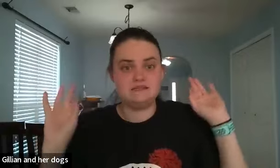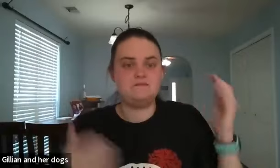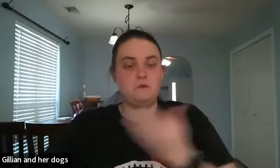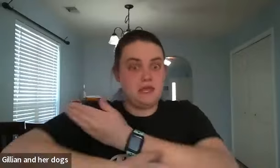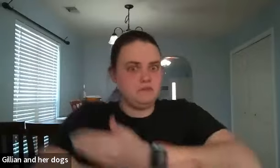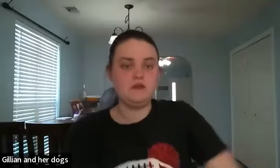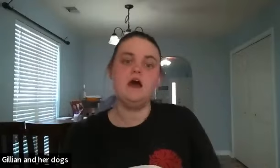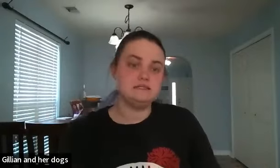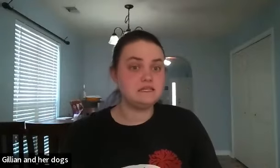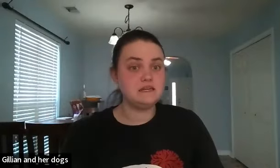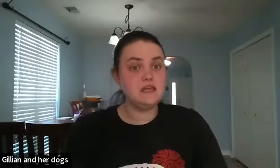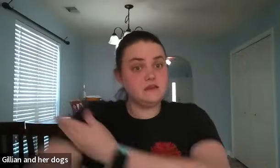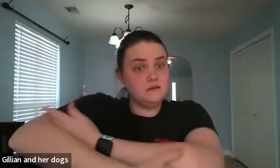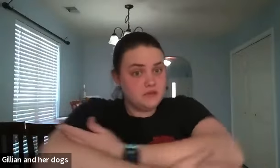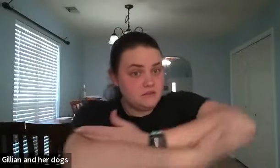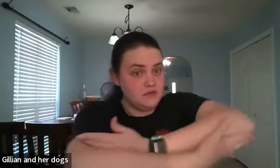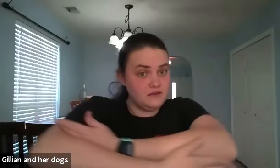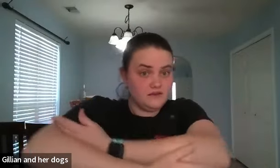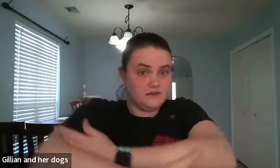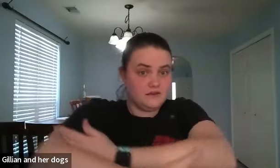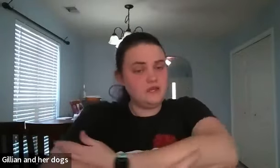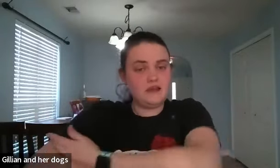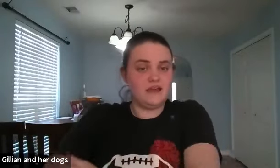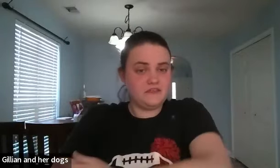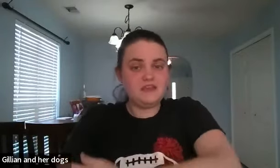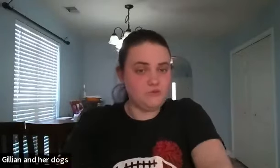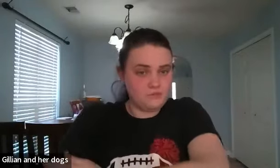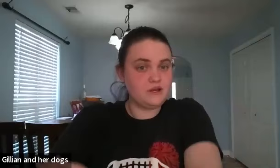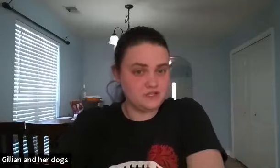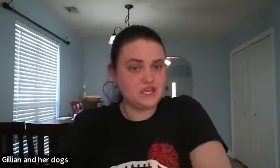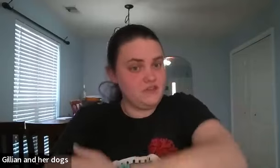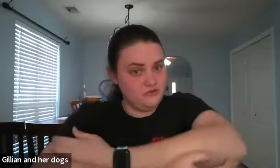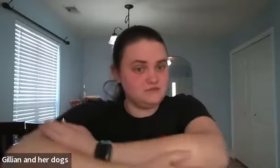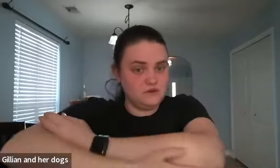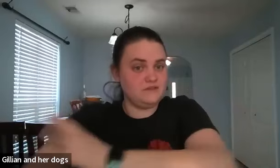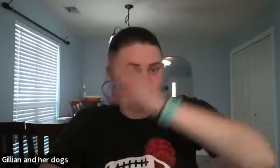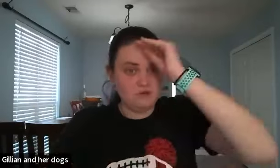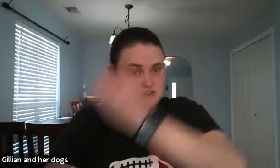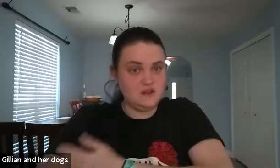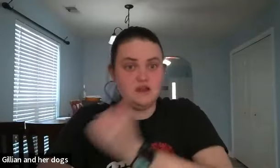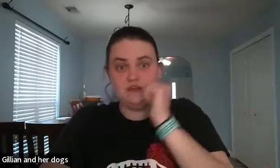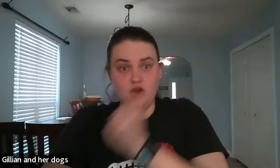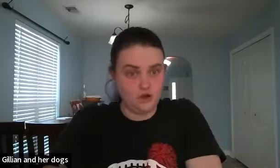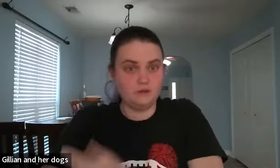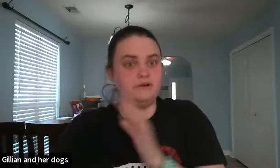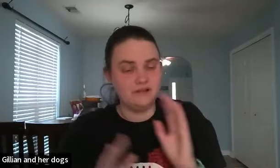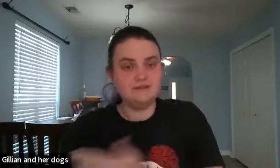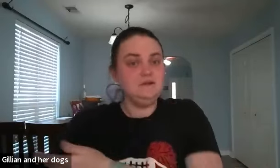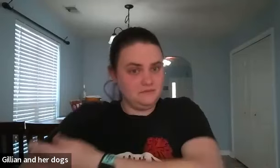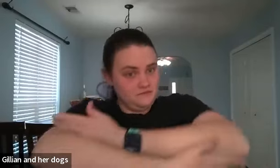except for baby. I did it again, baby. I mean, I think everyone pretty much gathered this one after doing son and daughter, but for